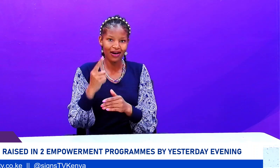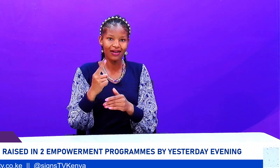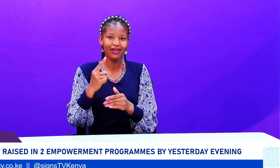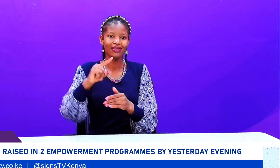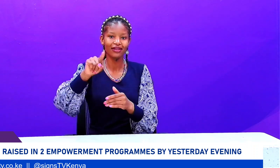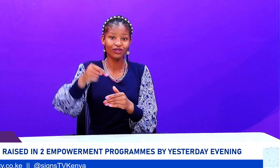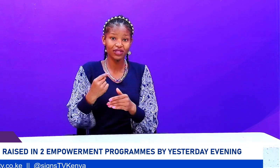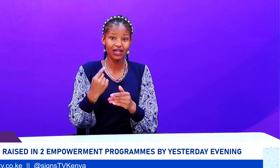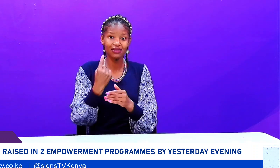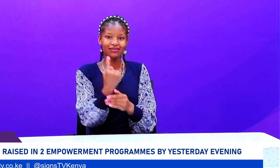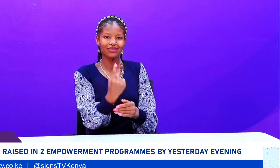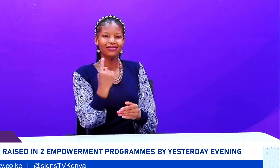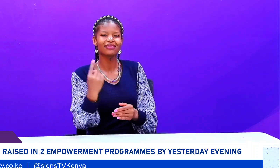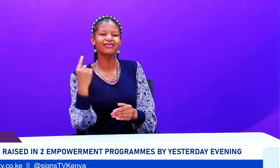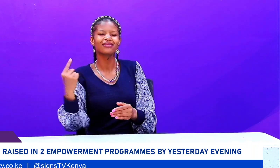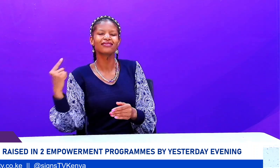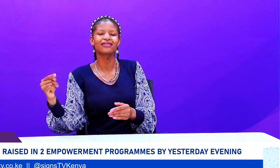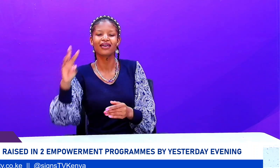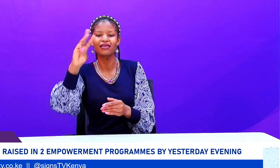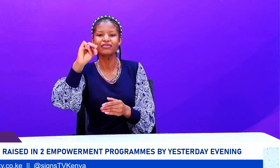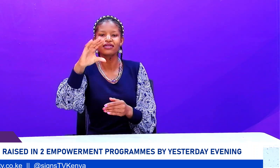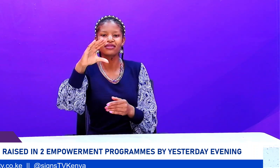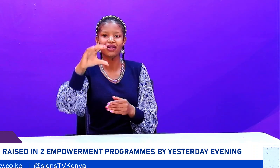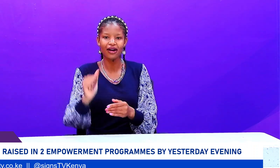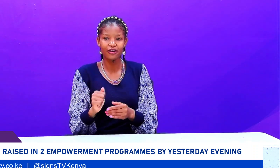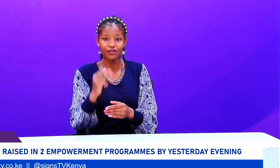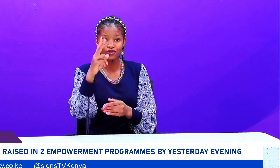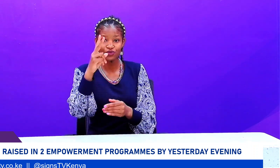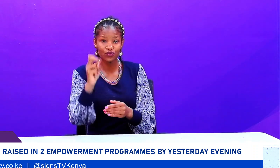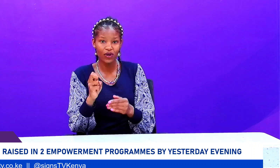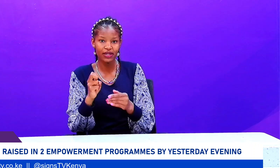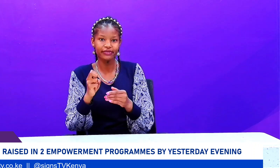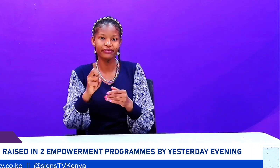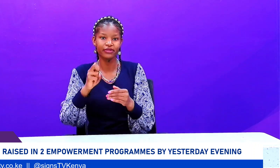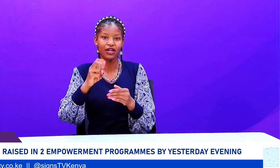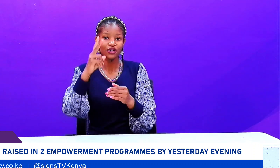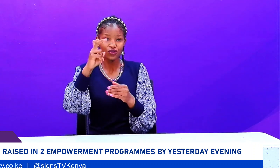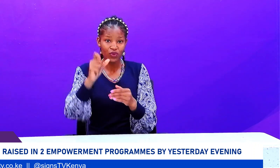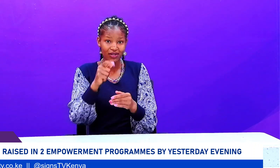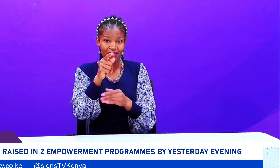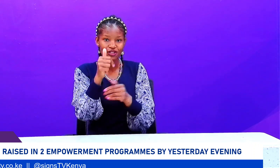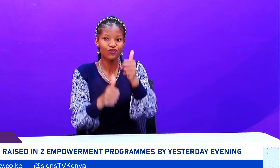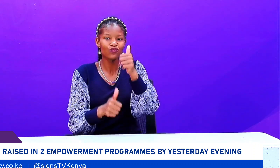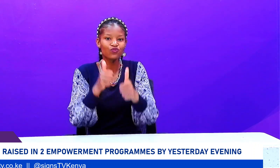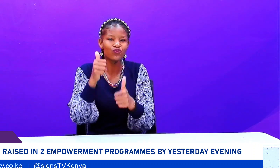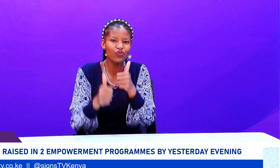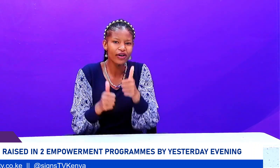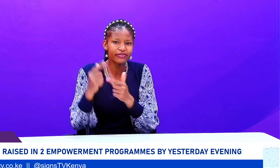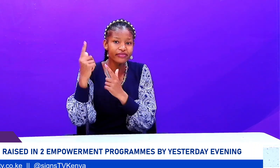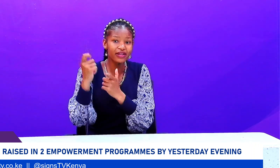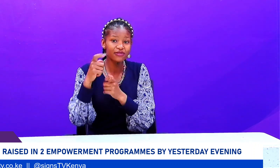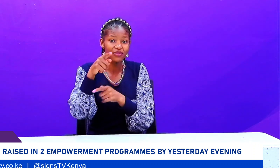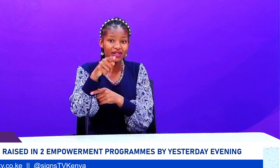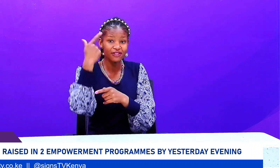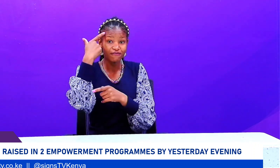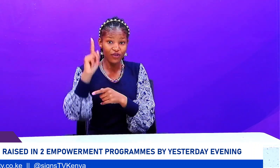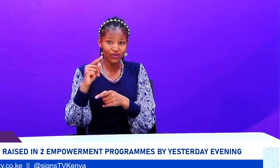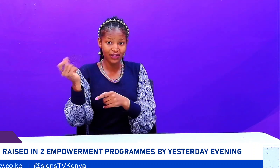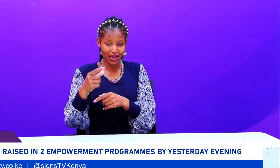100,000 each, and Members of County Assemblies 20,000, which is exceedingly